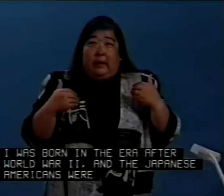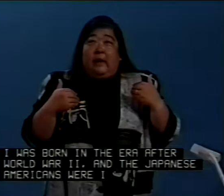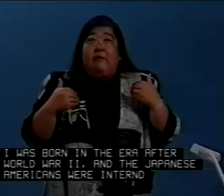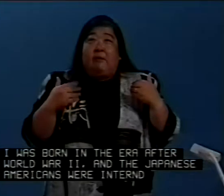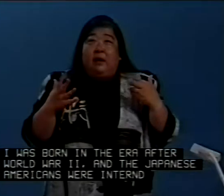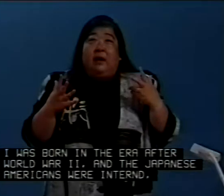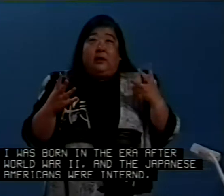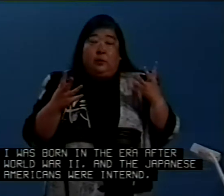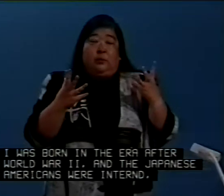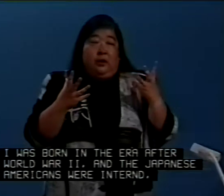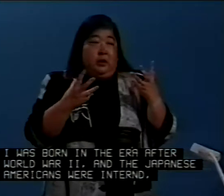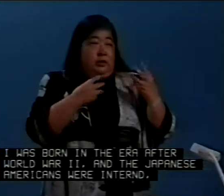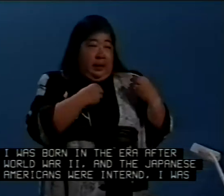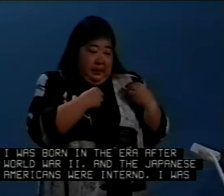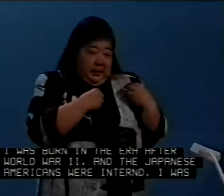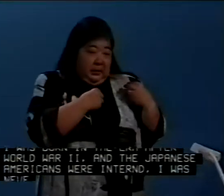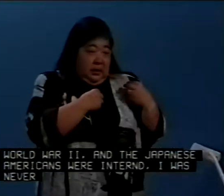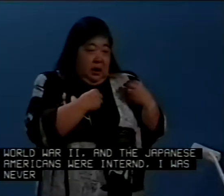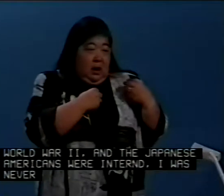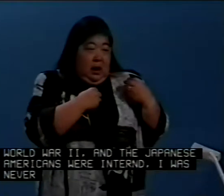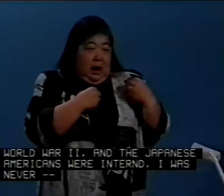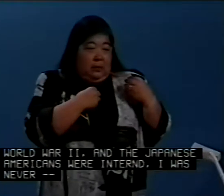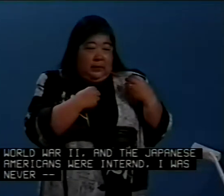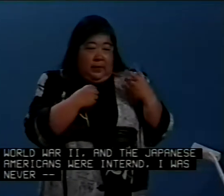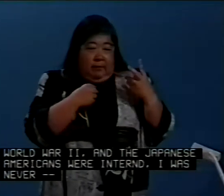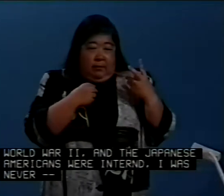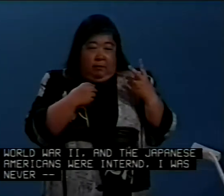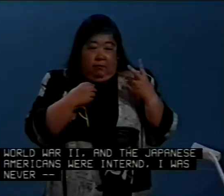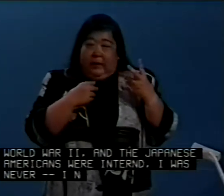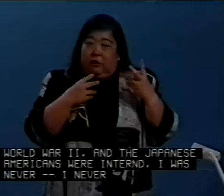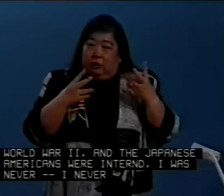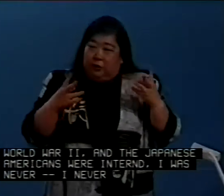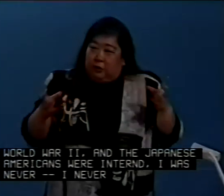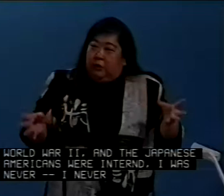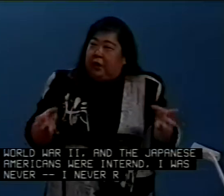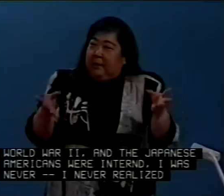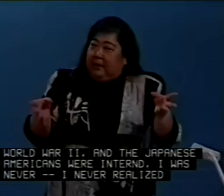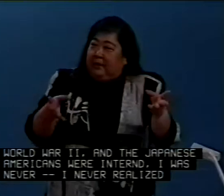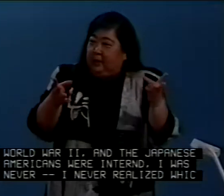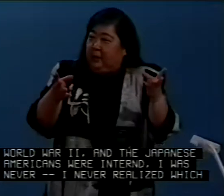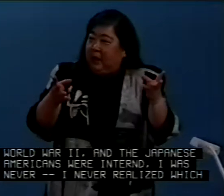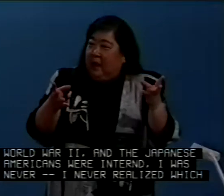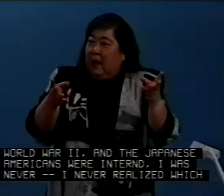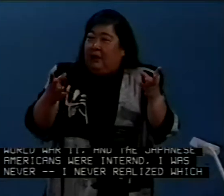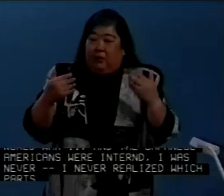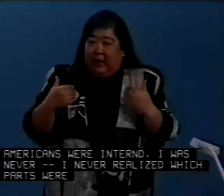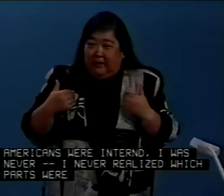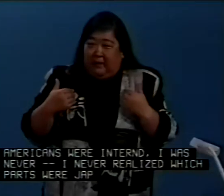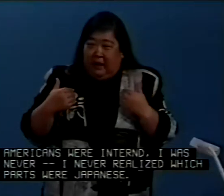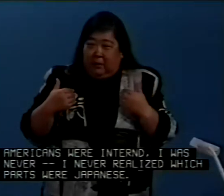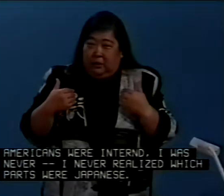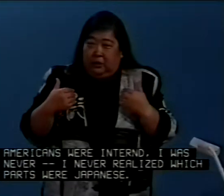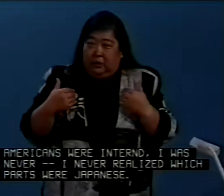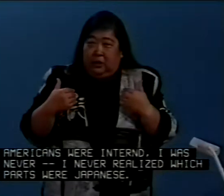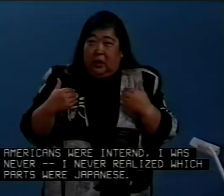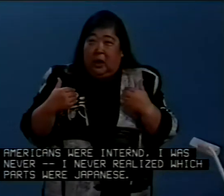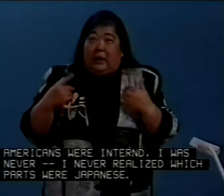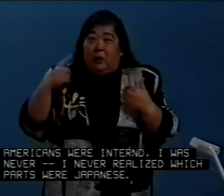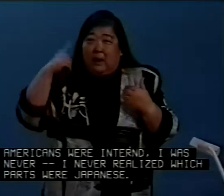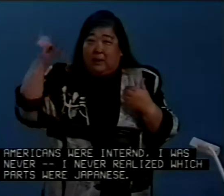I never realized which parts were Japanese. I was never really encouraged to go to Japanese school. I don't have the language. I know how to say there's